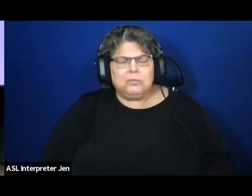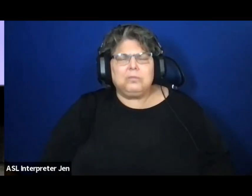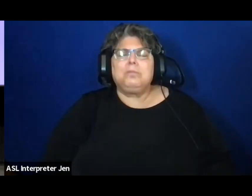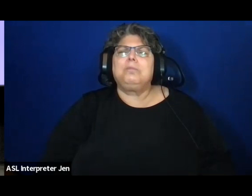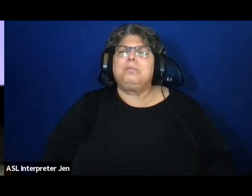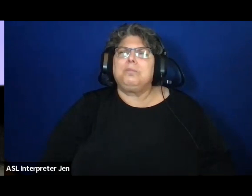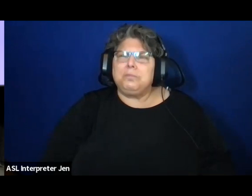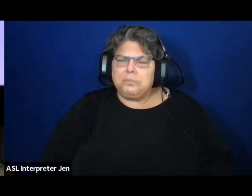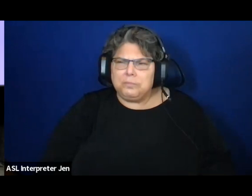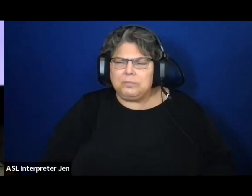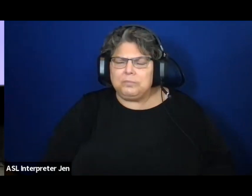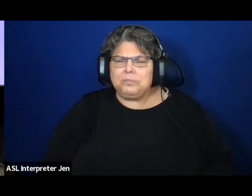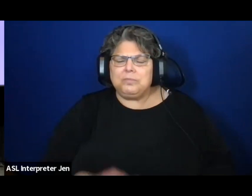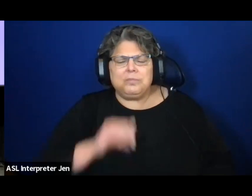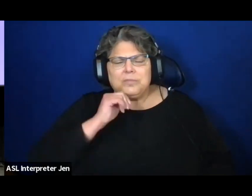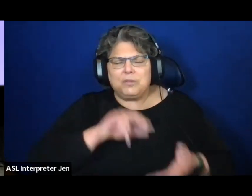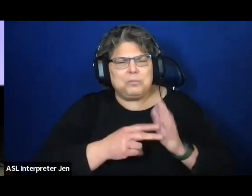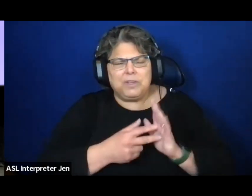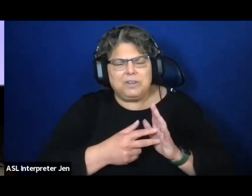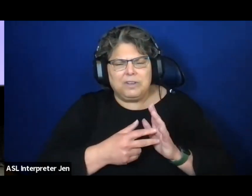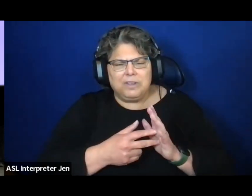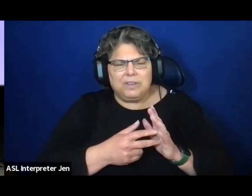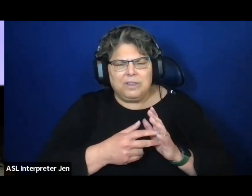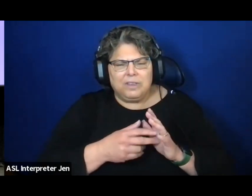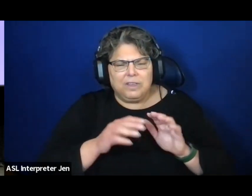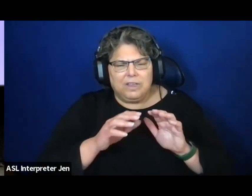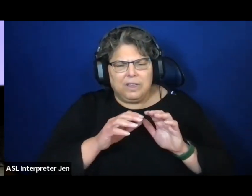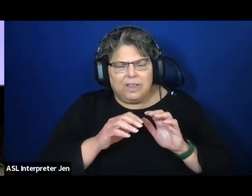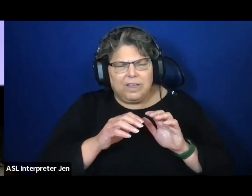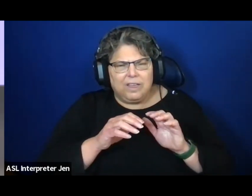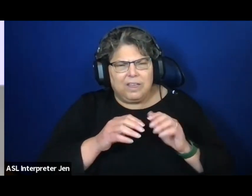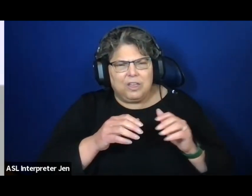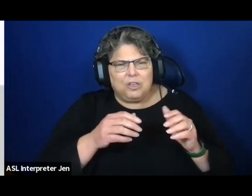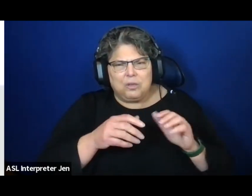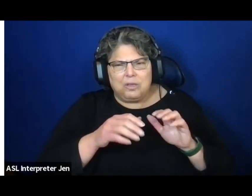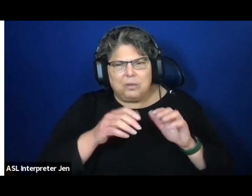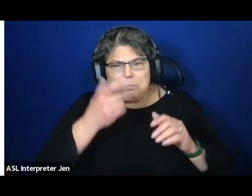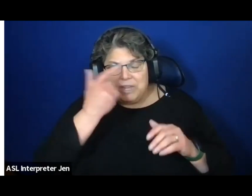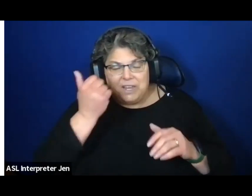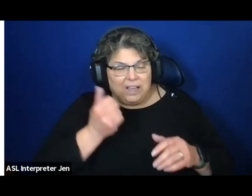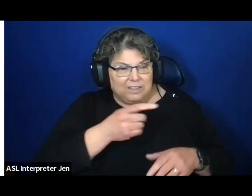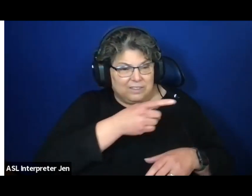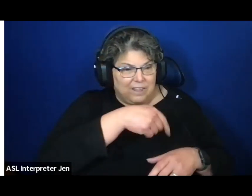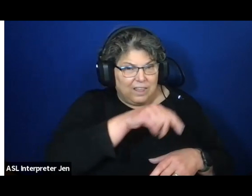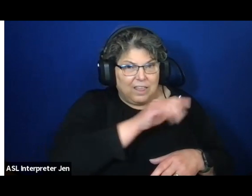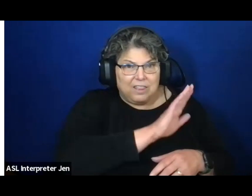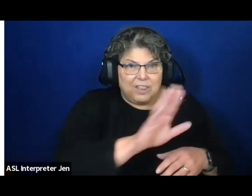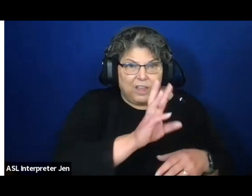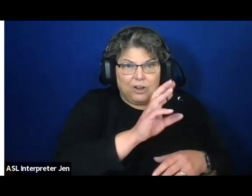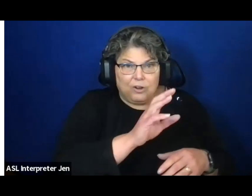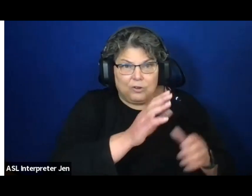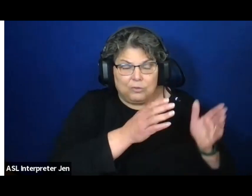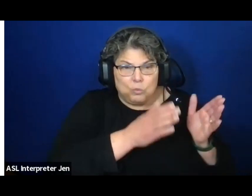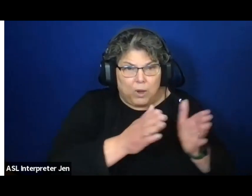So it doesn't mean that because how those farmers farm wasn't recorded in the books, that it's not valid.